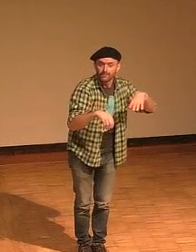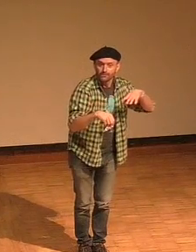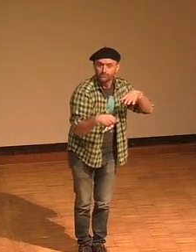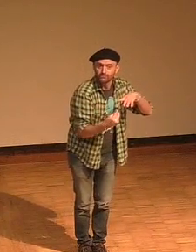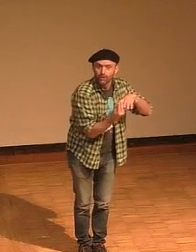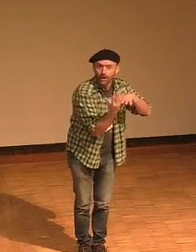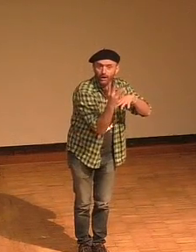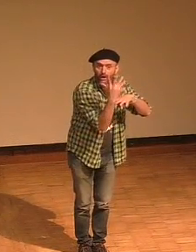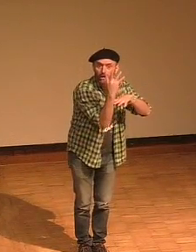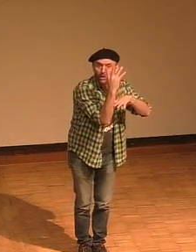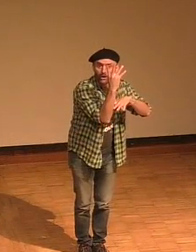rain